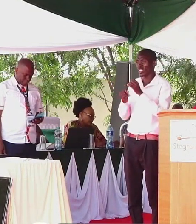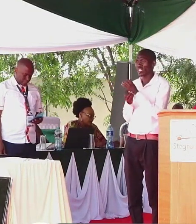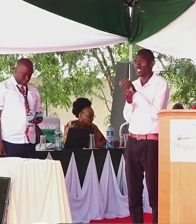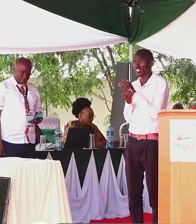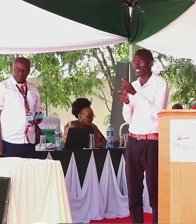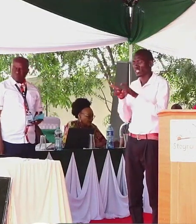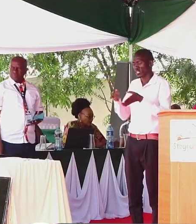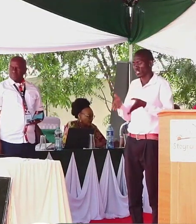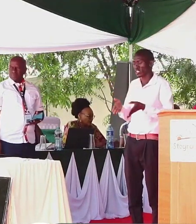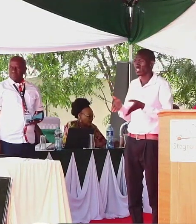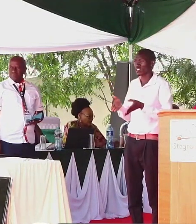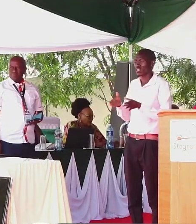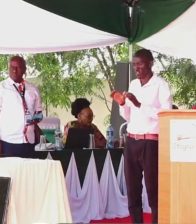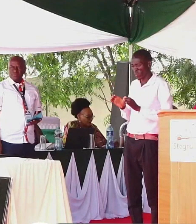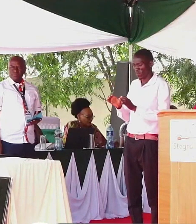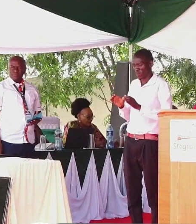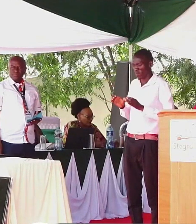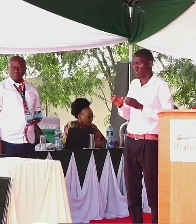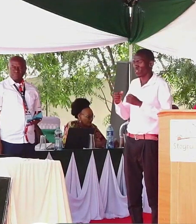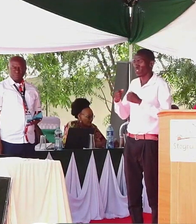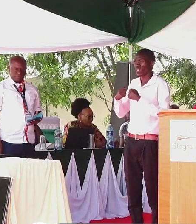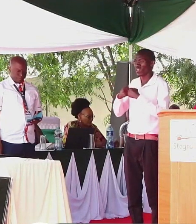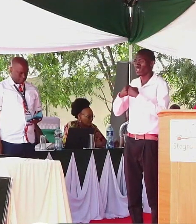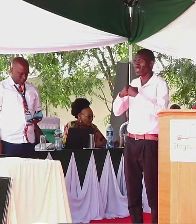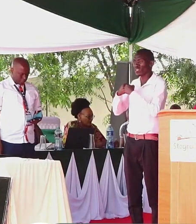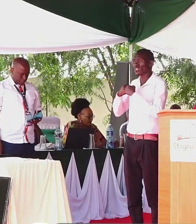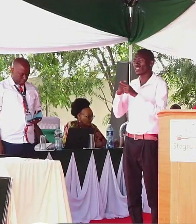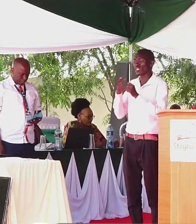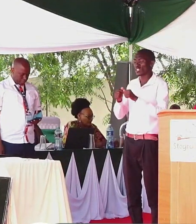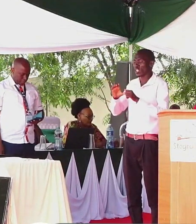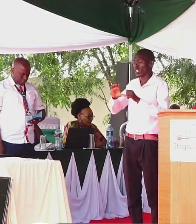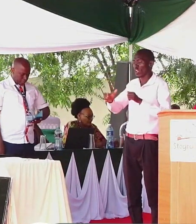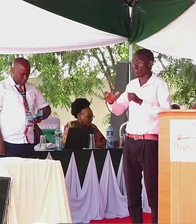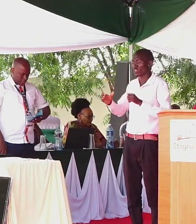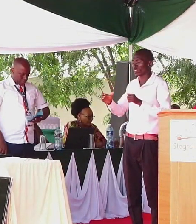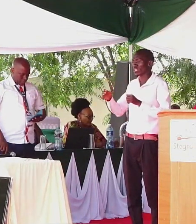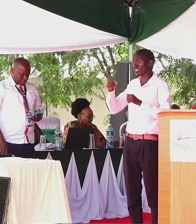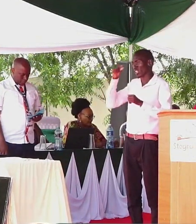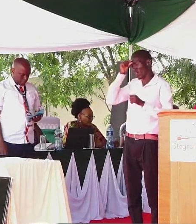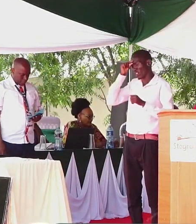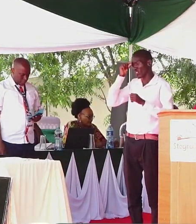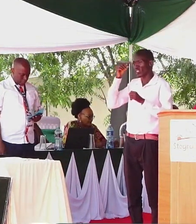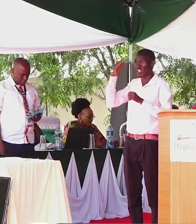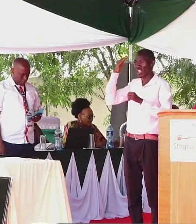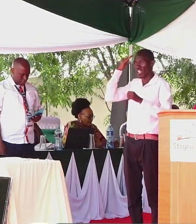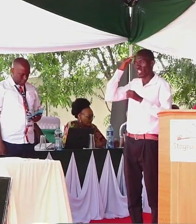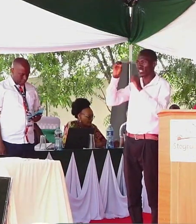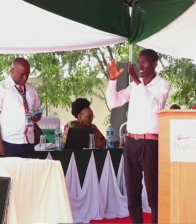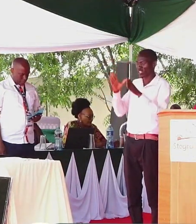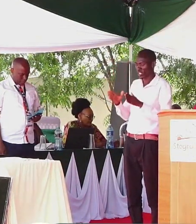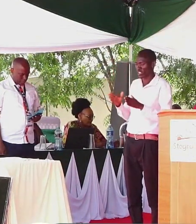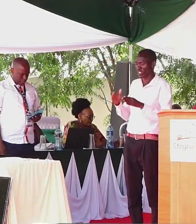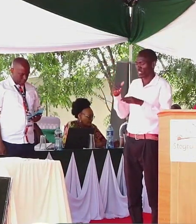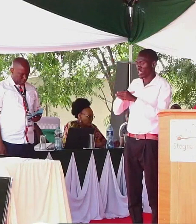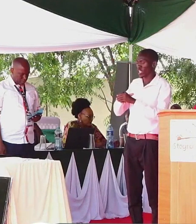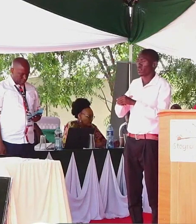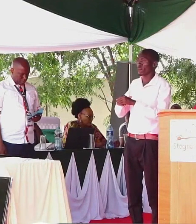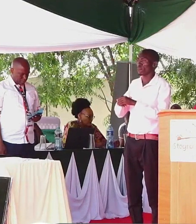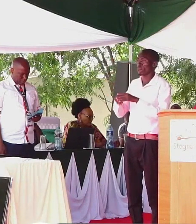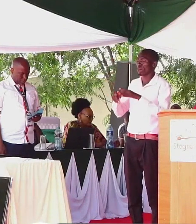push and pull between the county government and our head teachers in the primary schools.